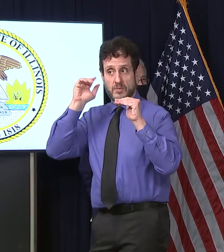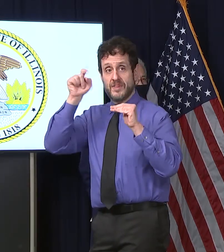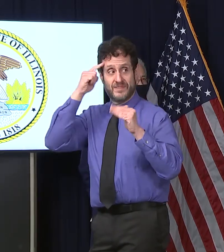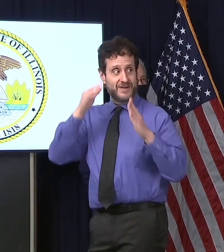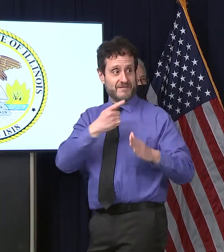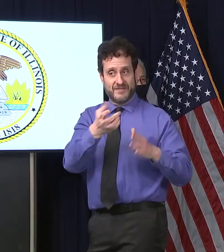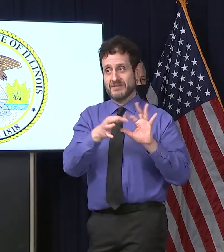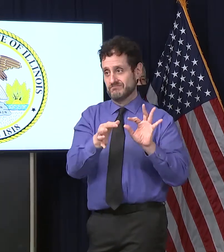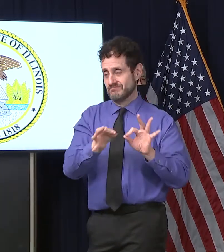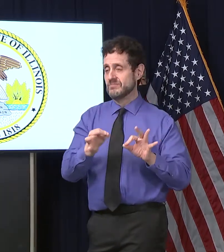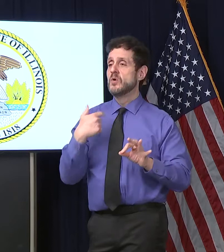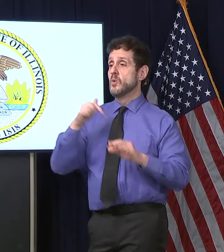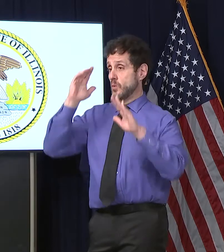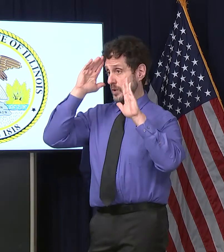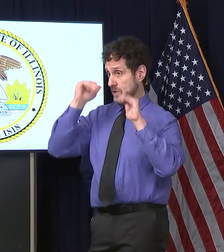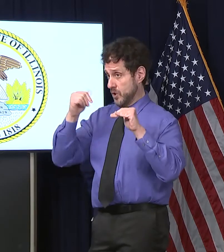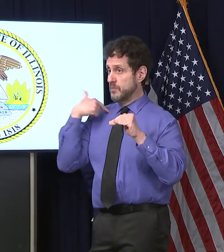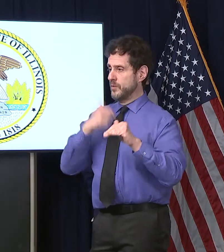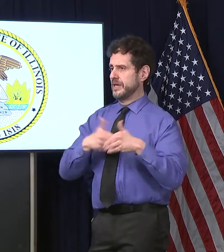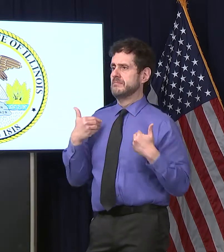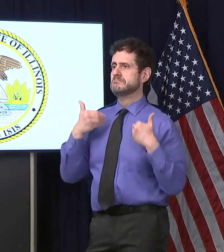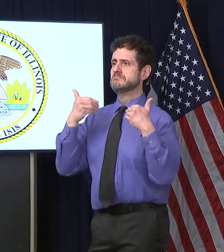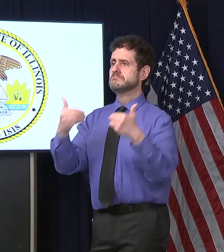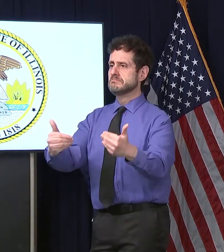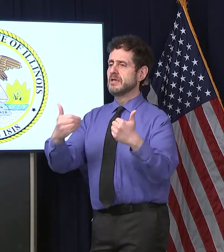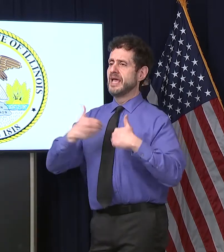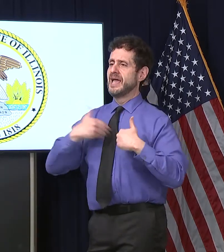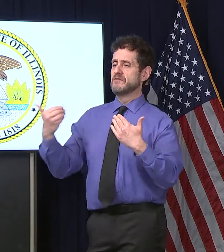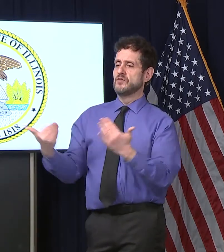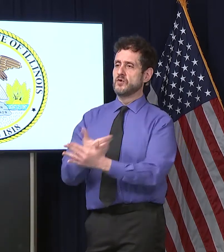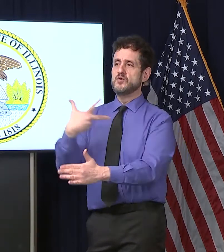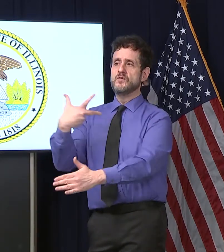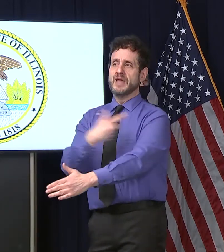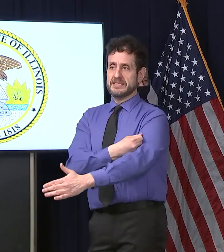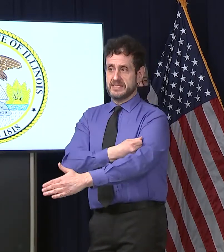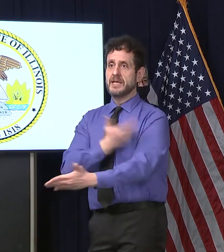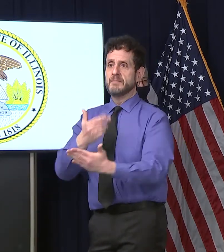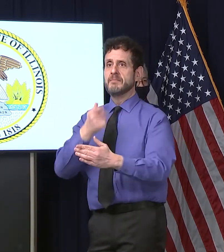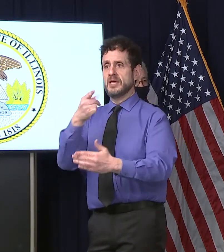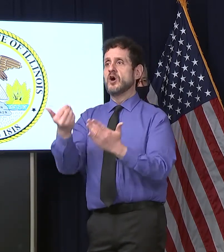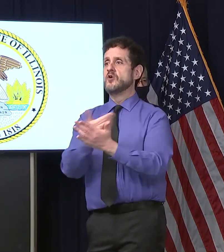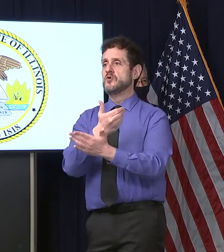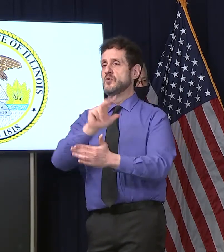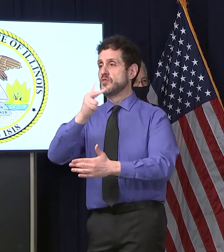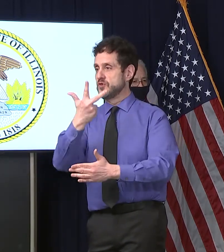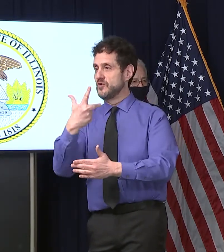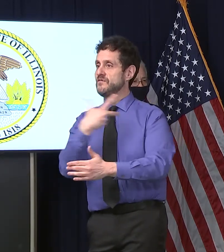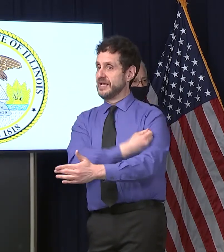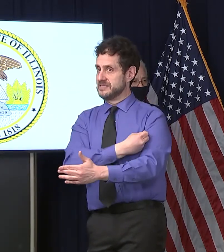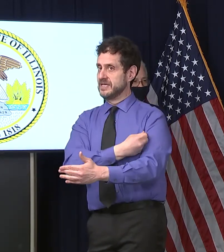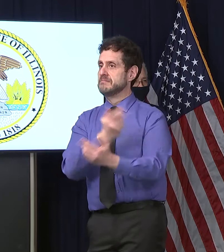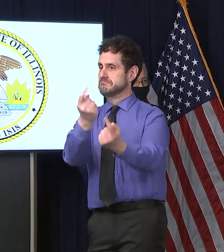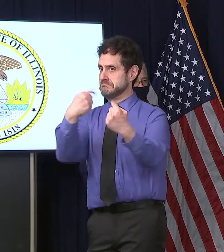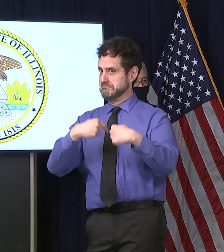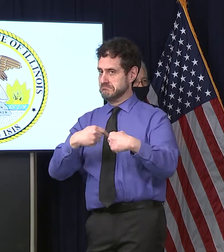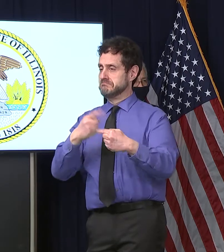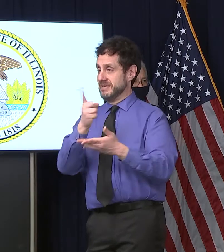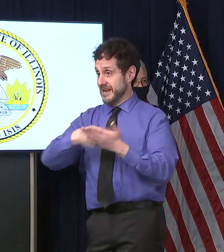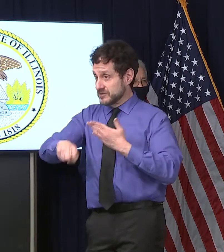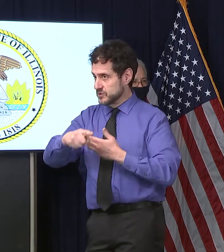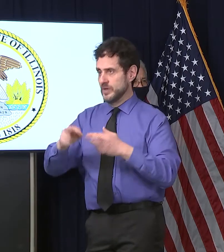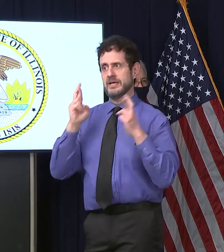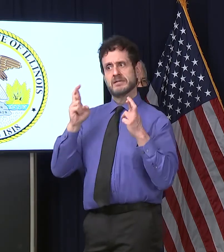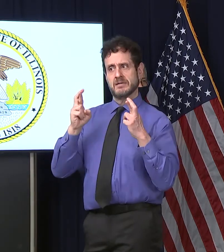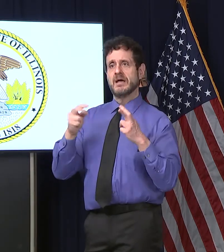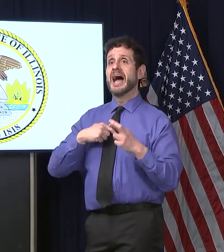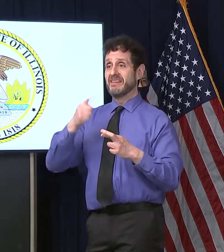We are hoping that we can move forward with a new vaccine as soon as next week. That rollout may be a positive one, and I think